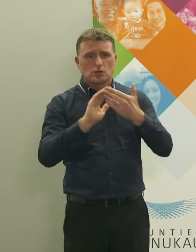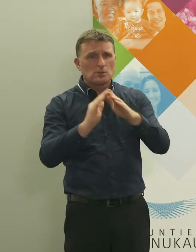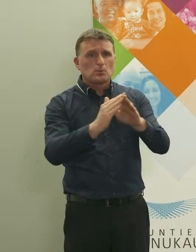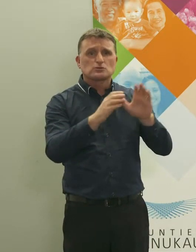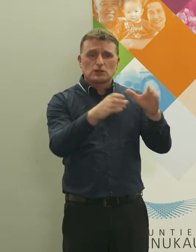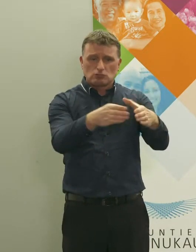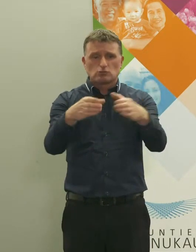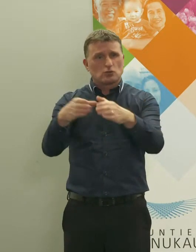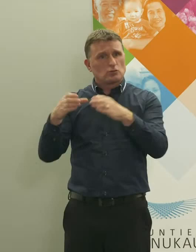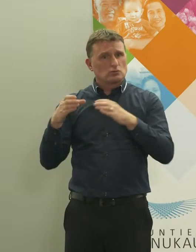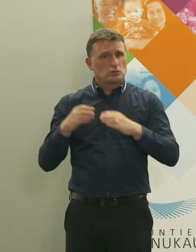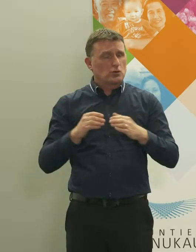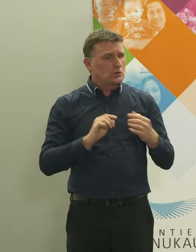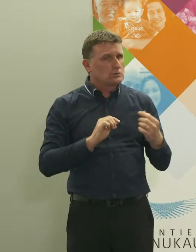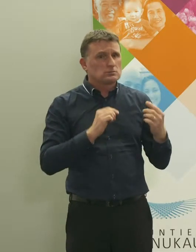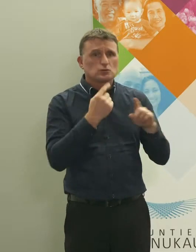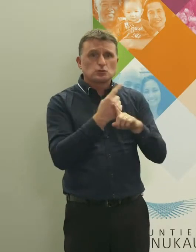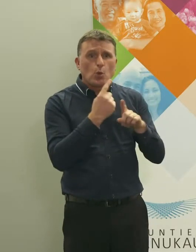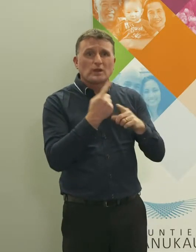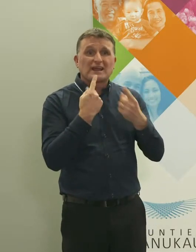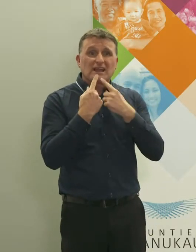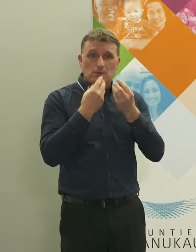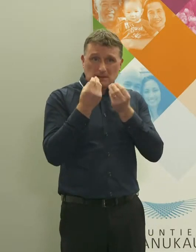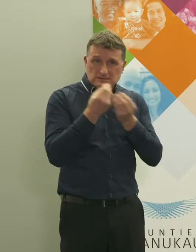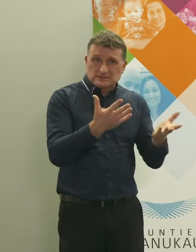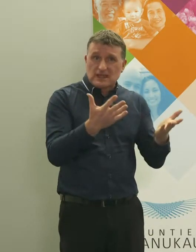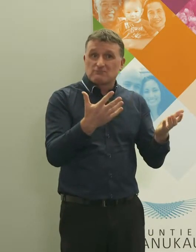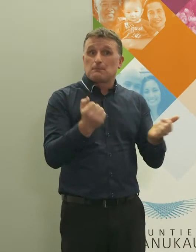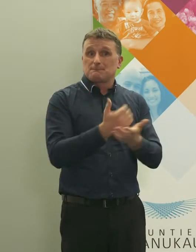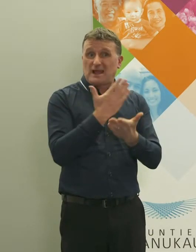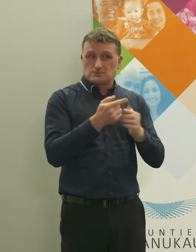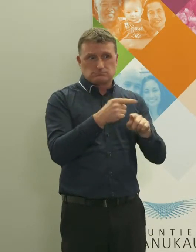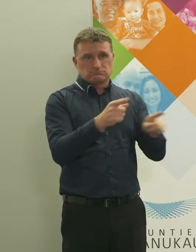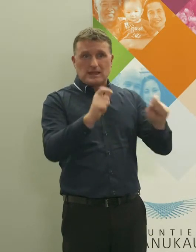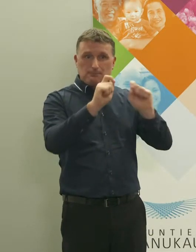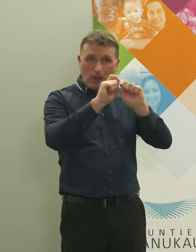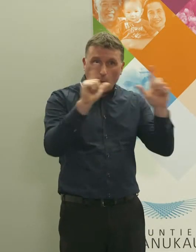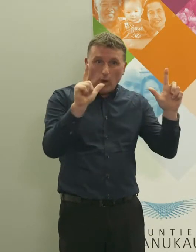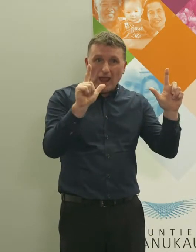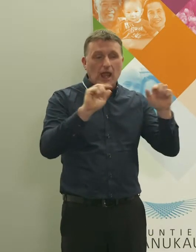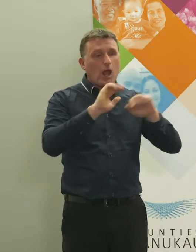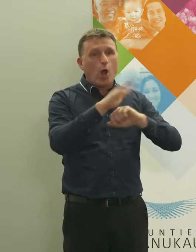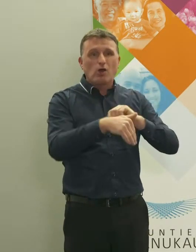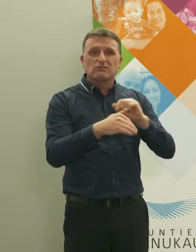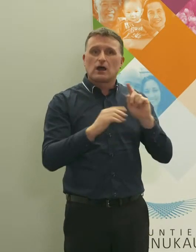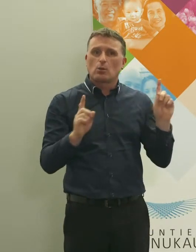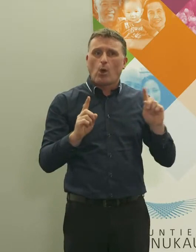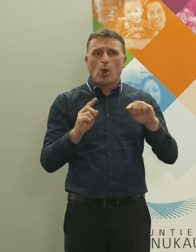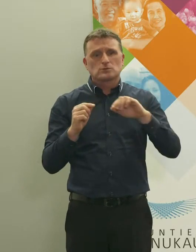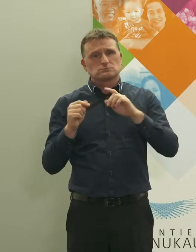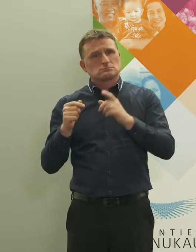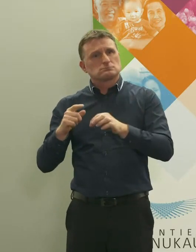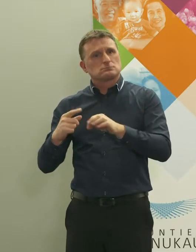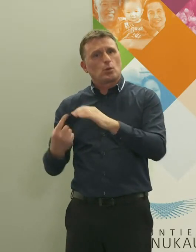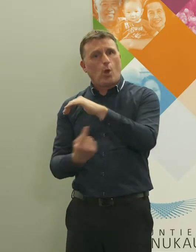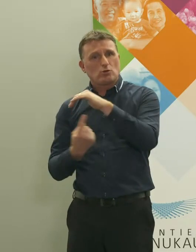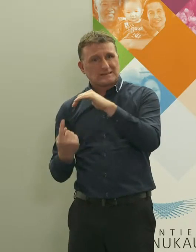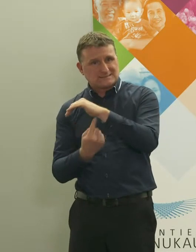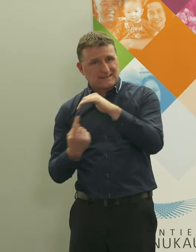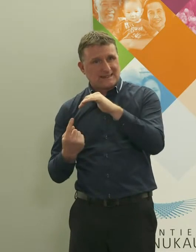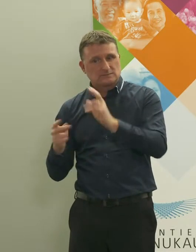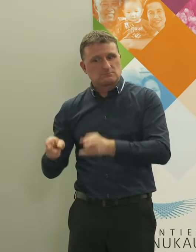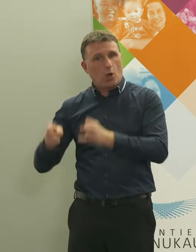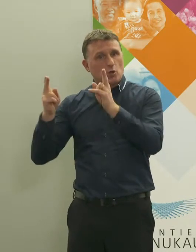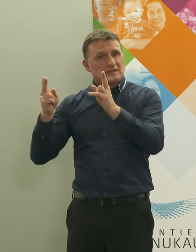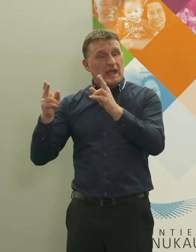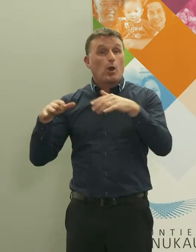understand what is required and have the support necessary for quarantine, either in a facility or at home, because